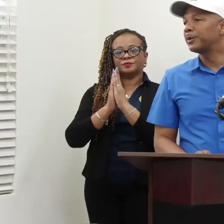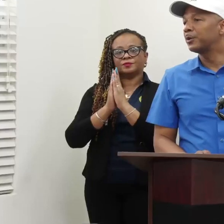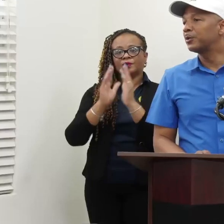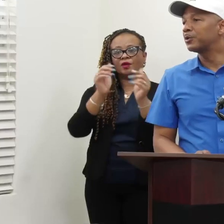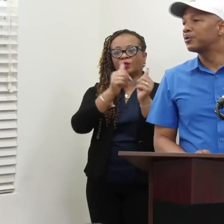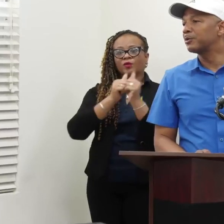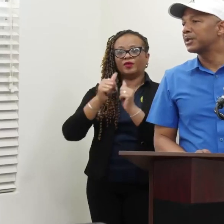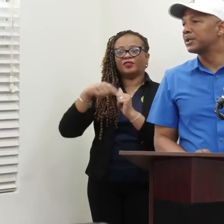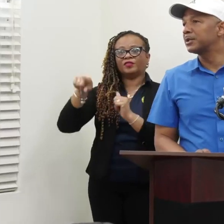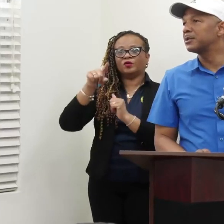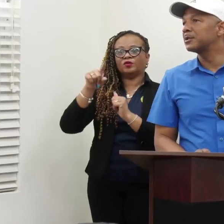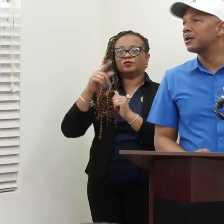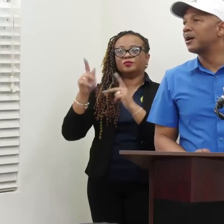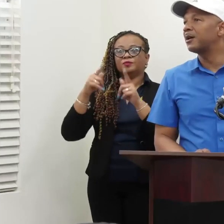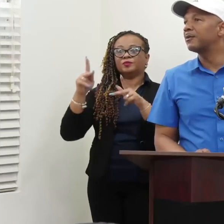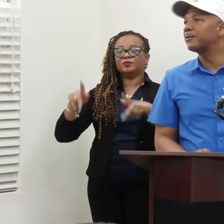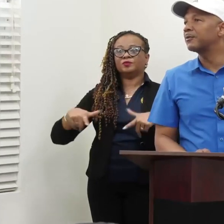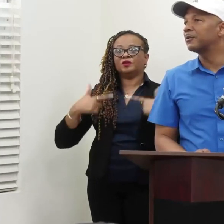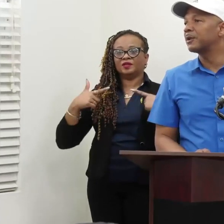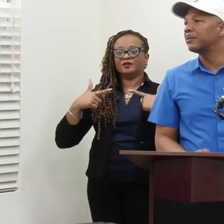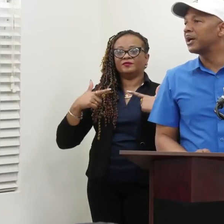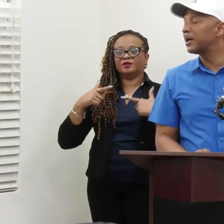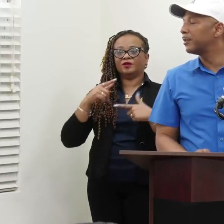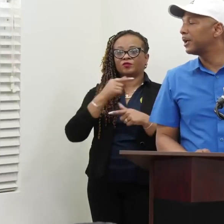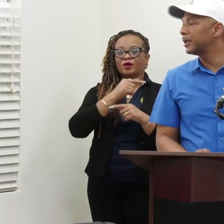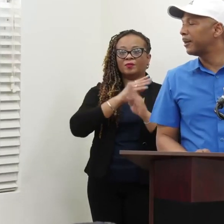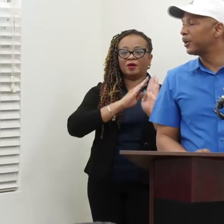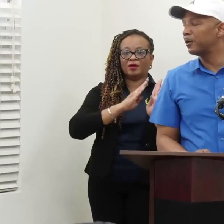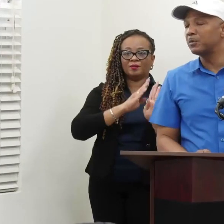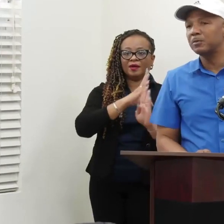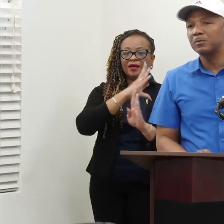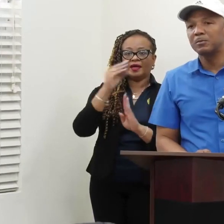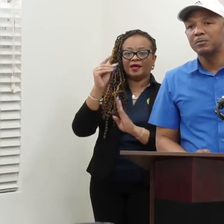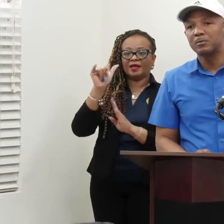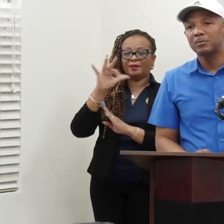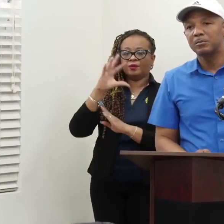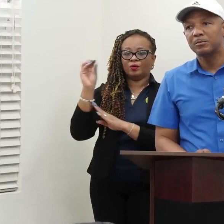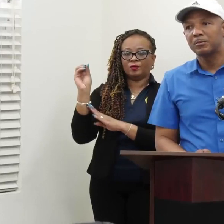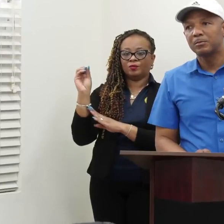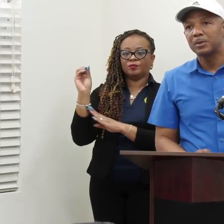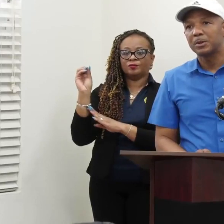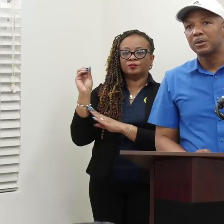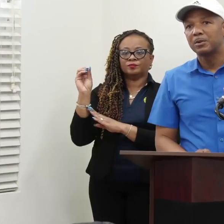are with those residents of Grand Bahama and Abaco